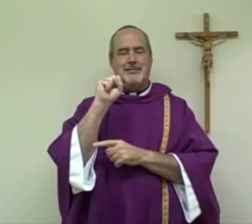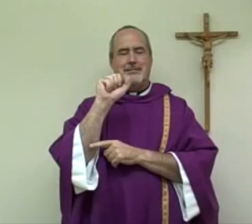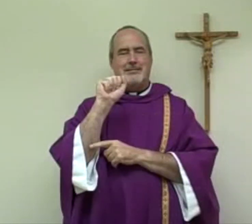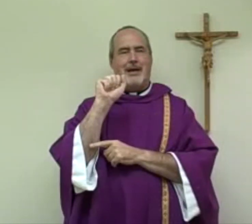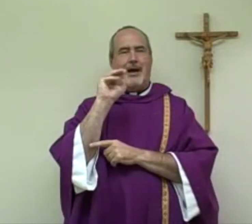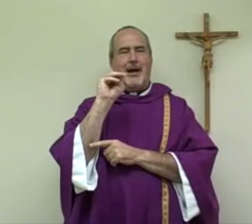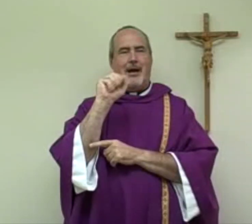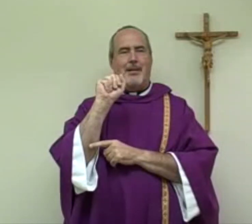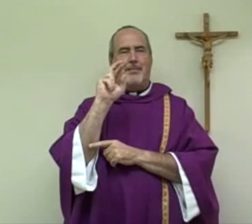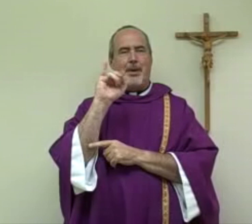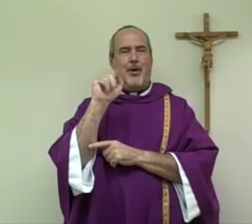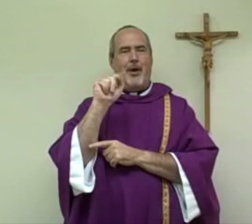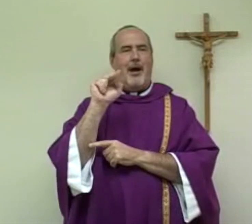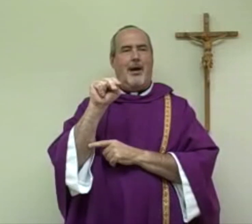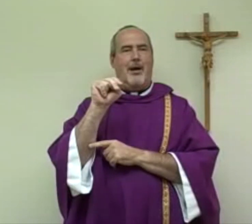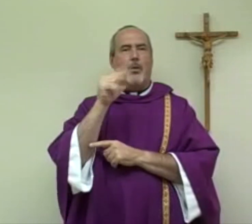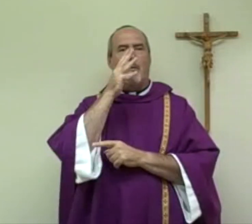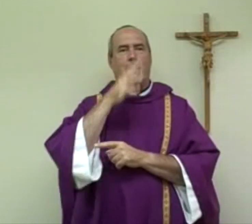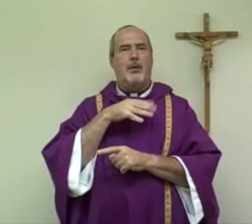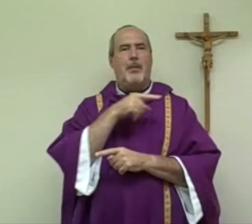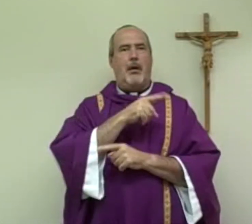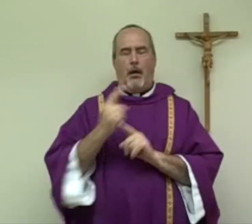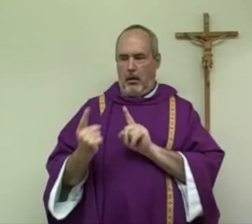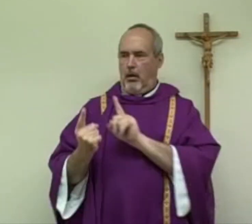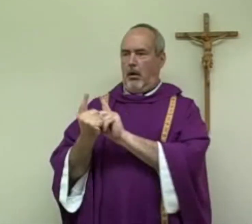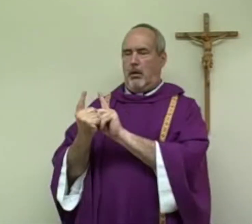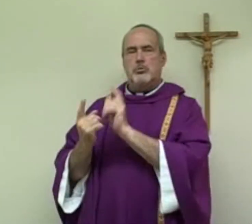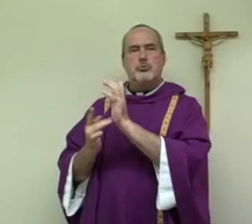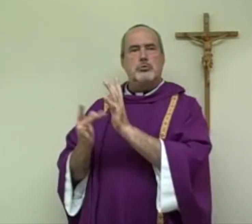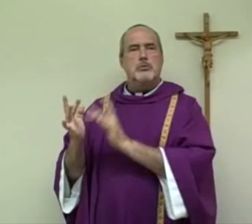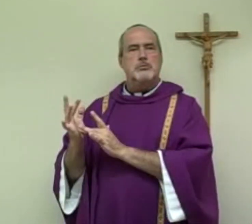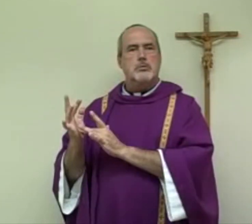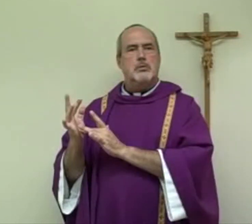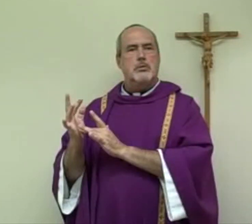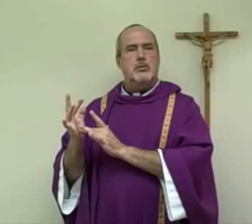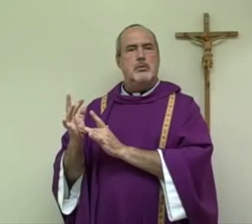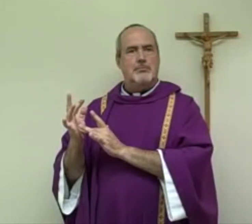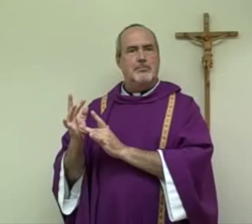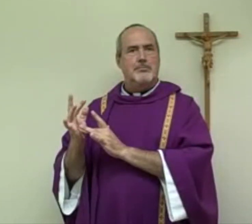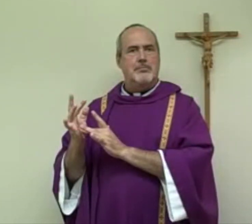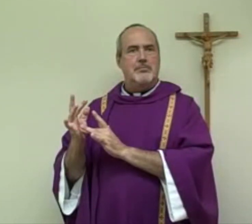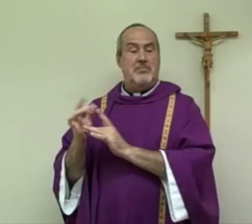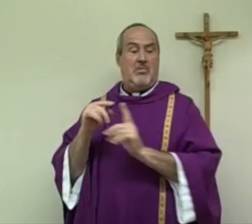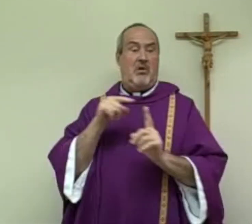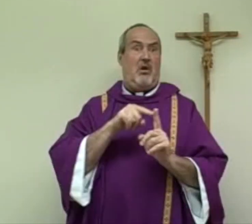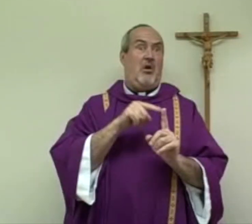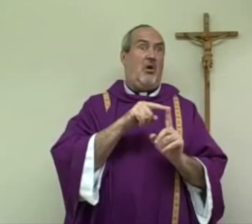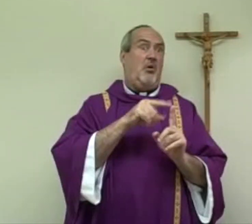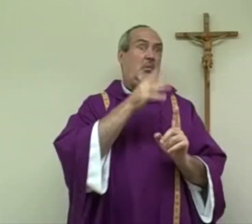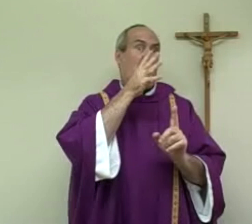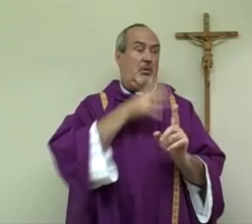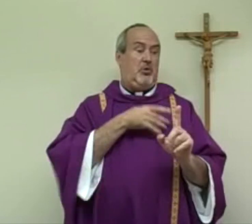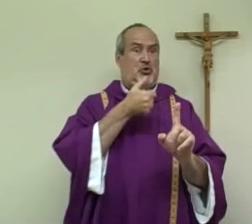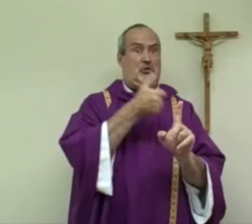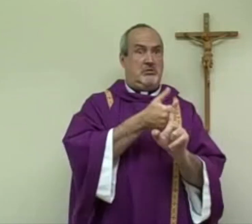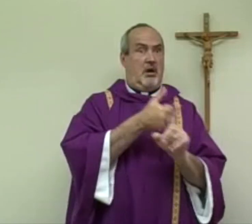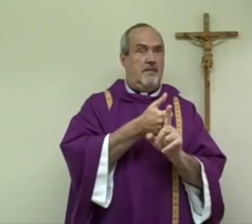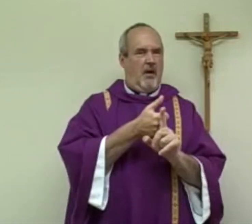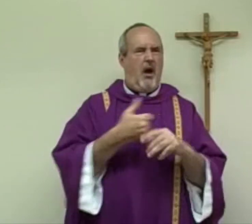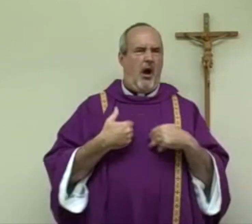us. It talks about the Samaritan woman that met Jesus. So, what had